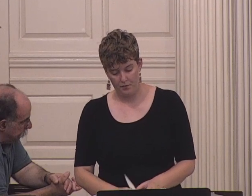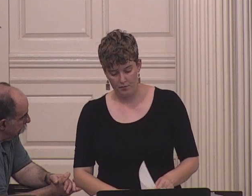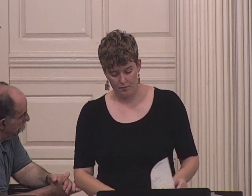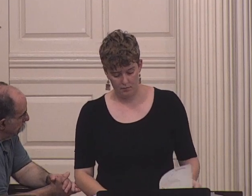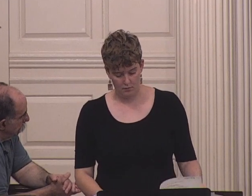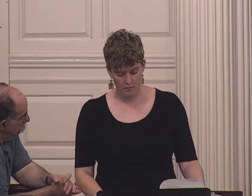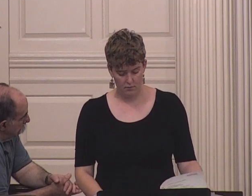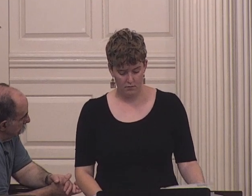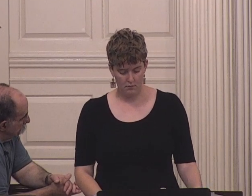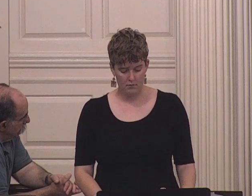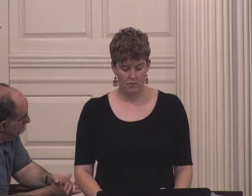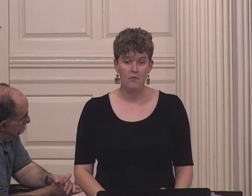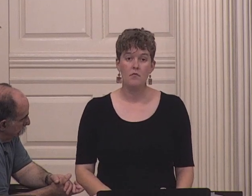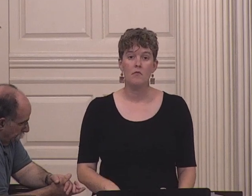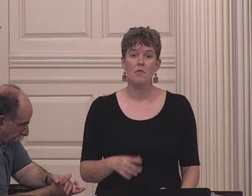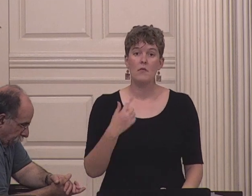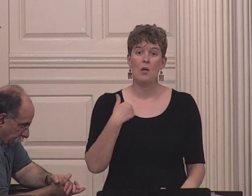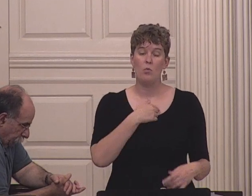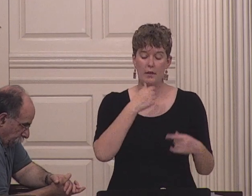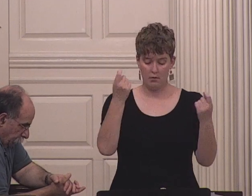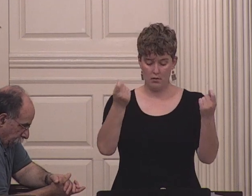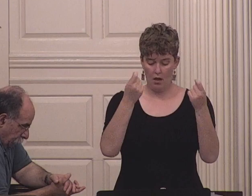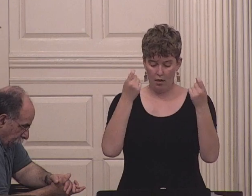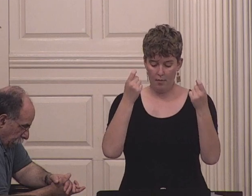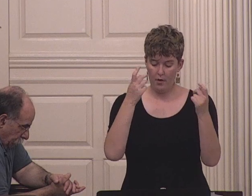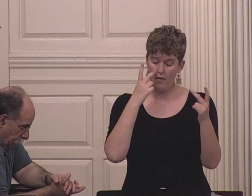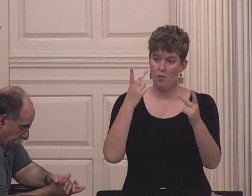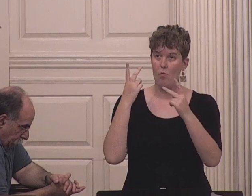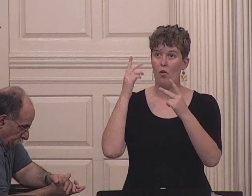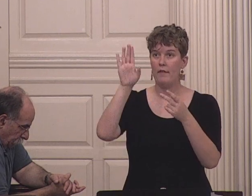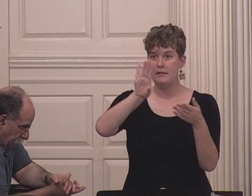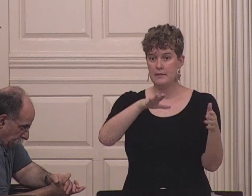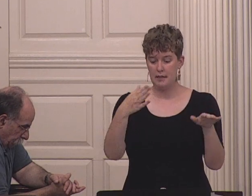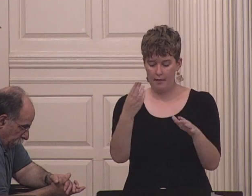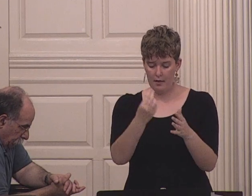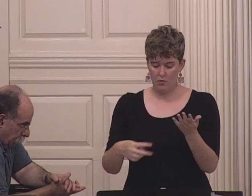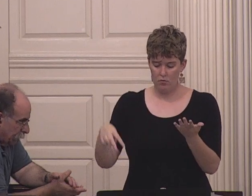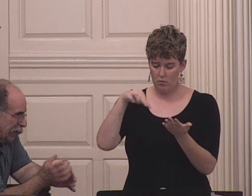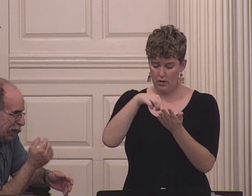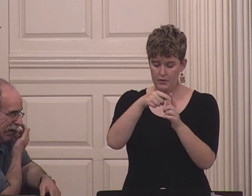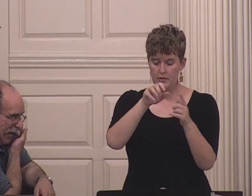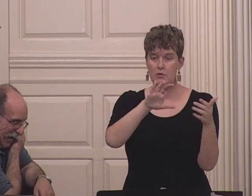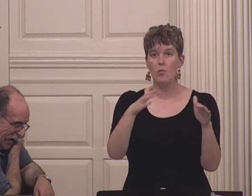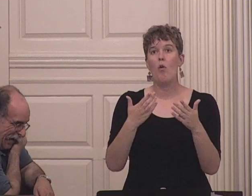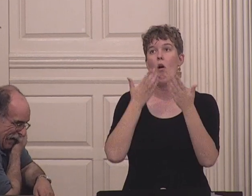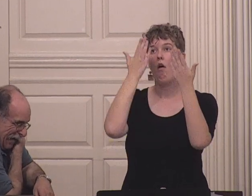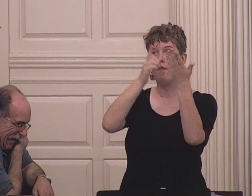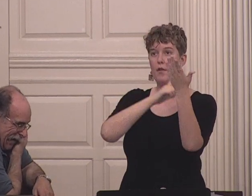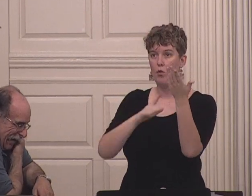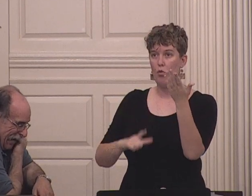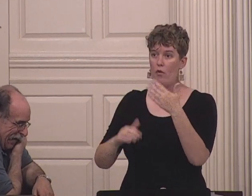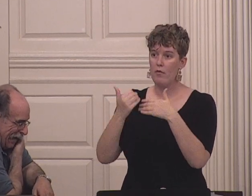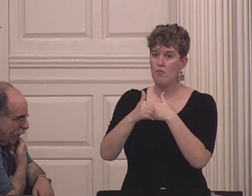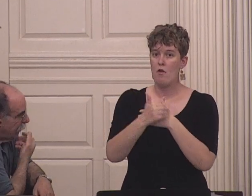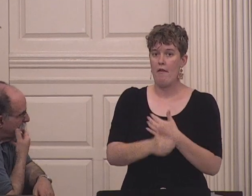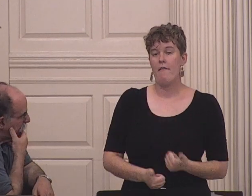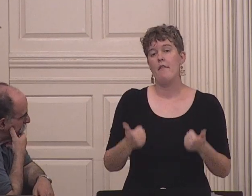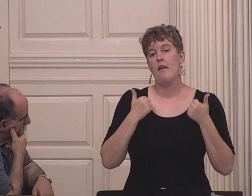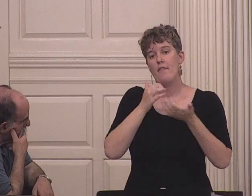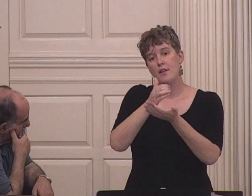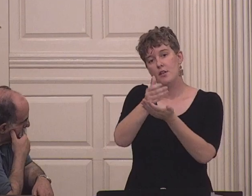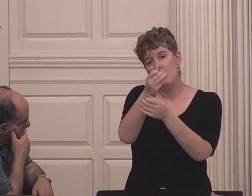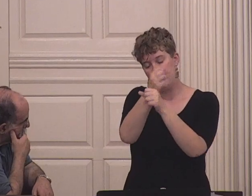again. Therefore, as we celebrate the memory of his death and resurrection, we offer you, Lord, the bread of life and the chalice